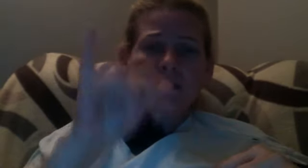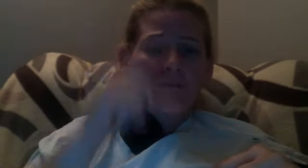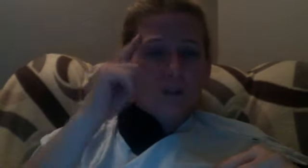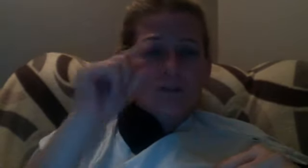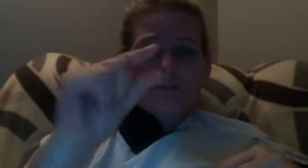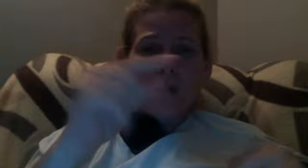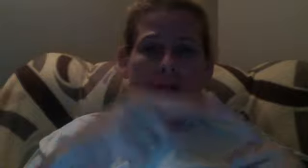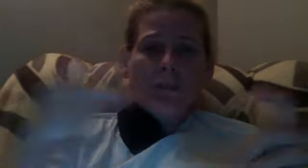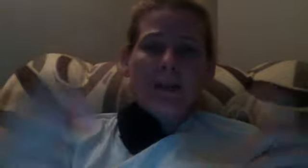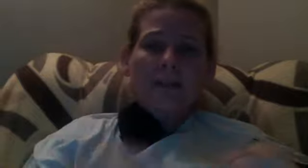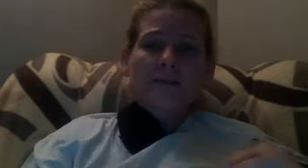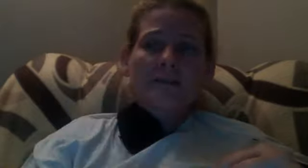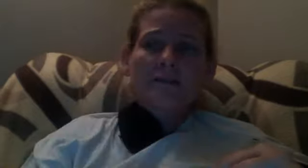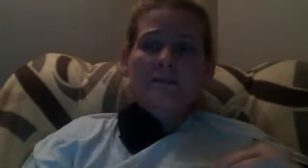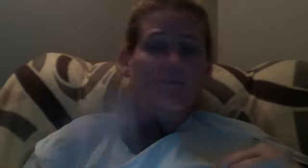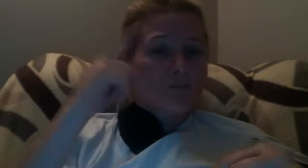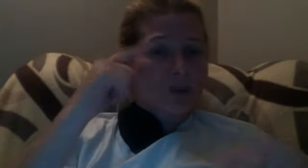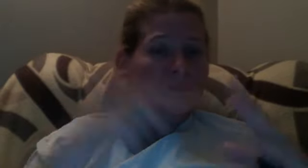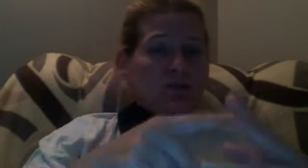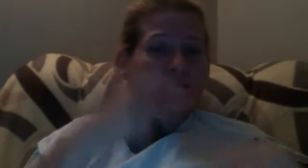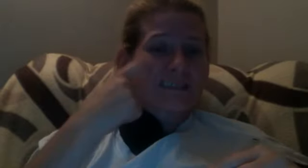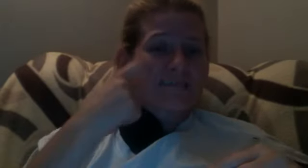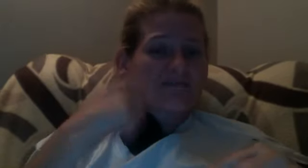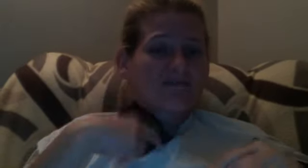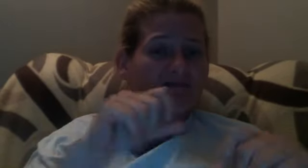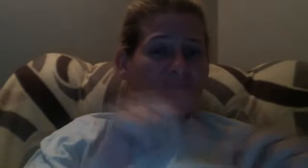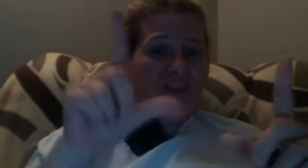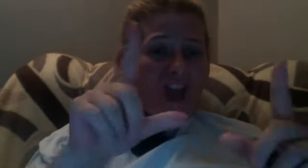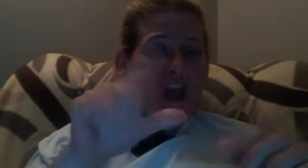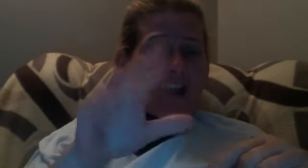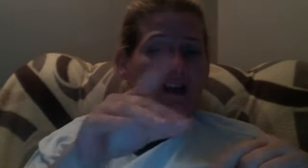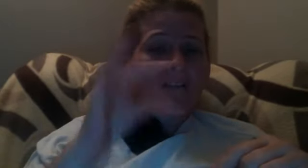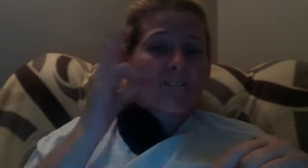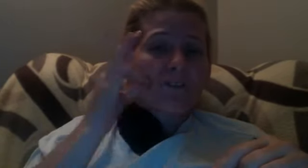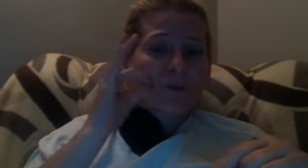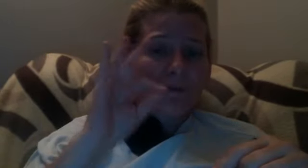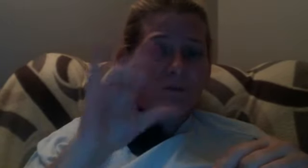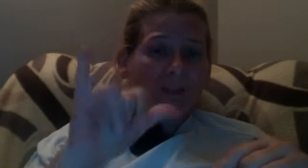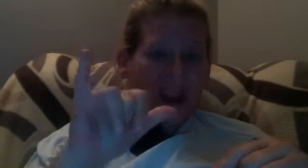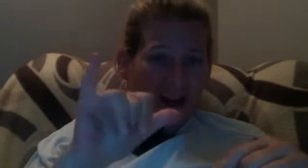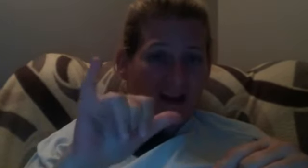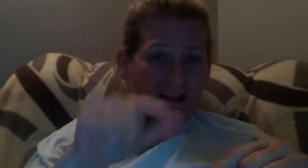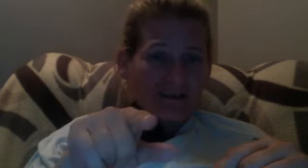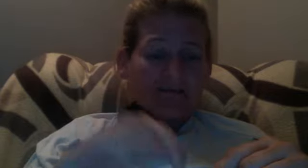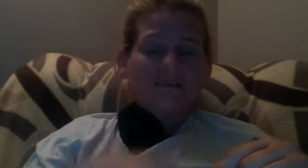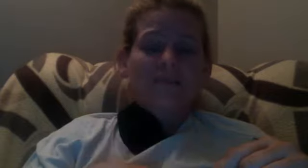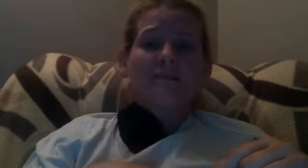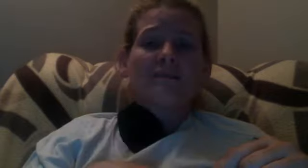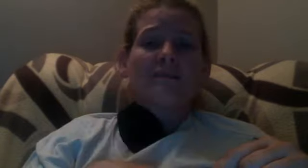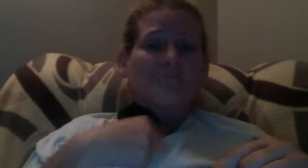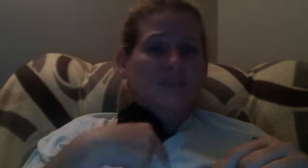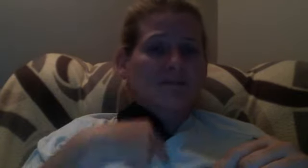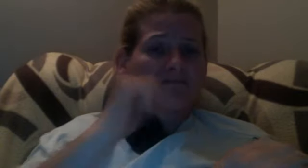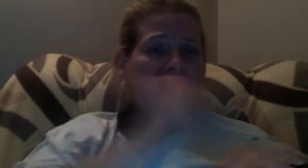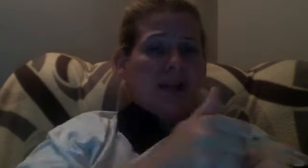$800 to $1,000. These things are not only interesting; it turns out they're valuable. So, Dave, eat your heart out.